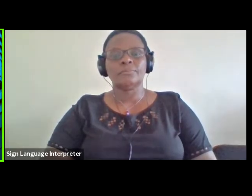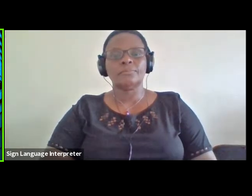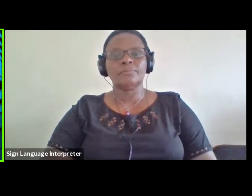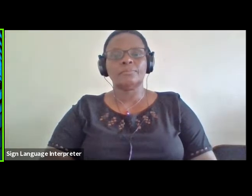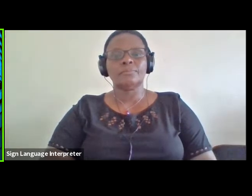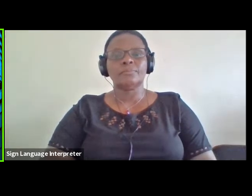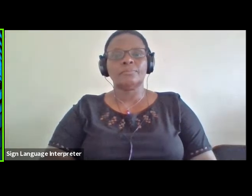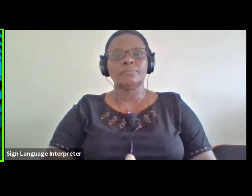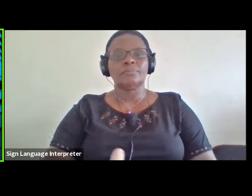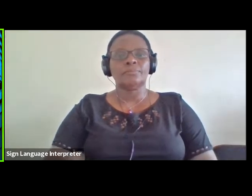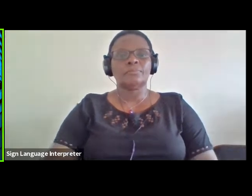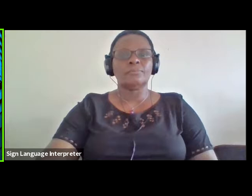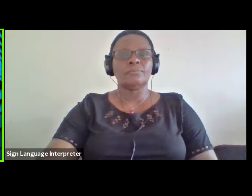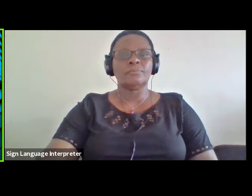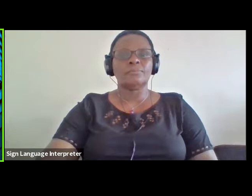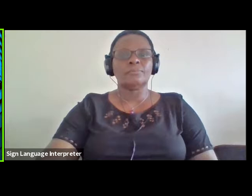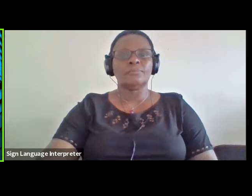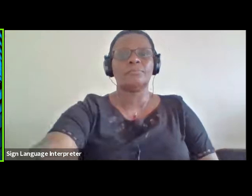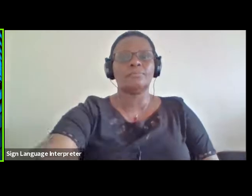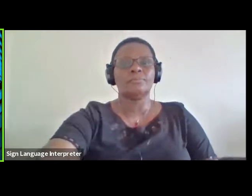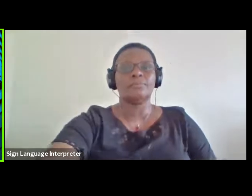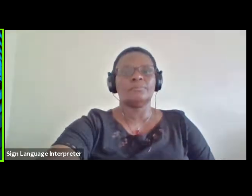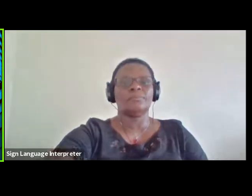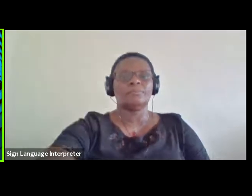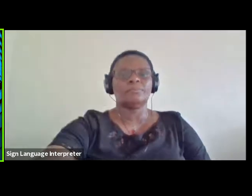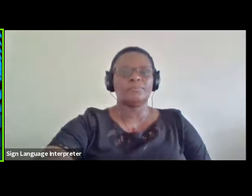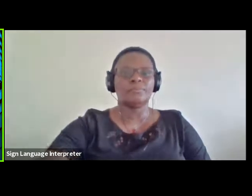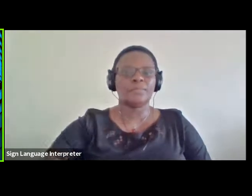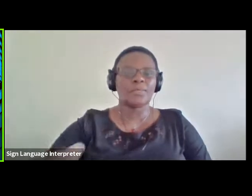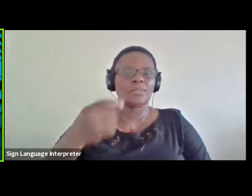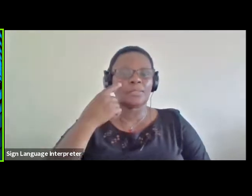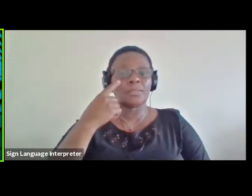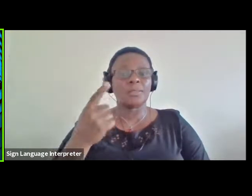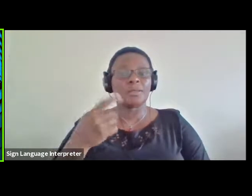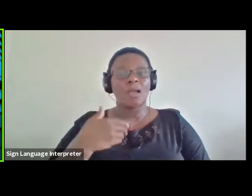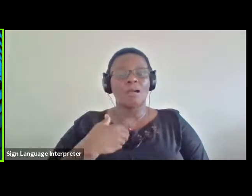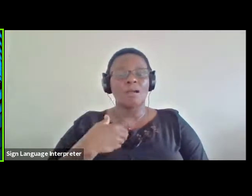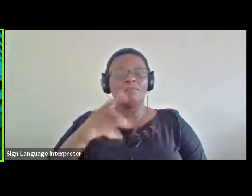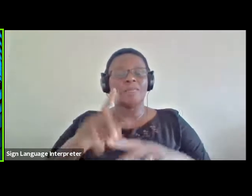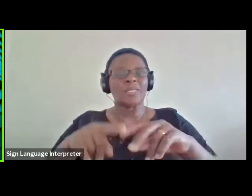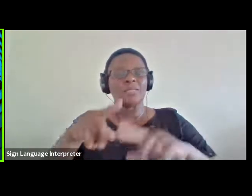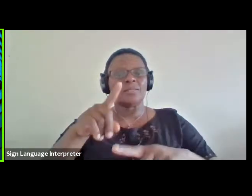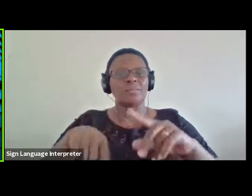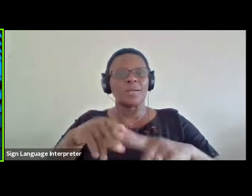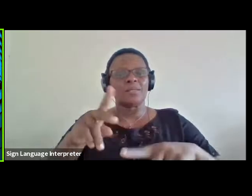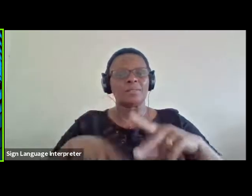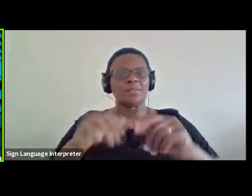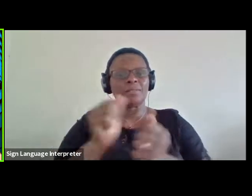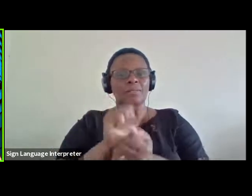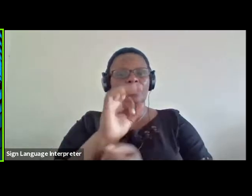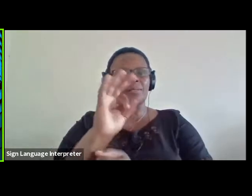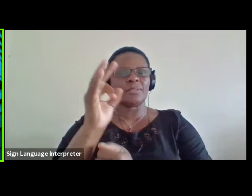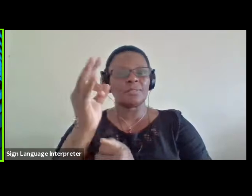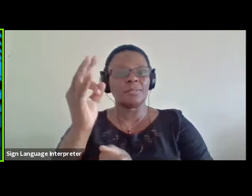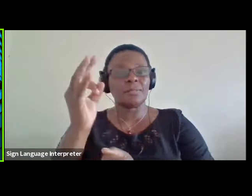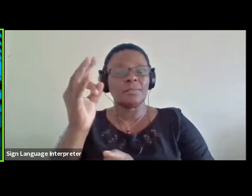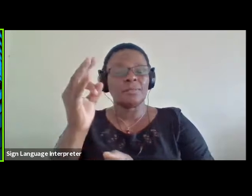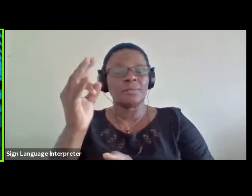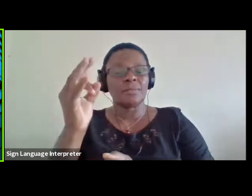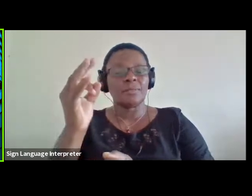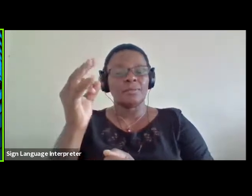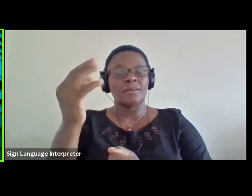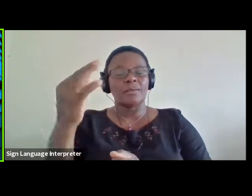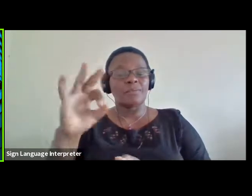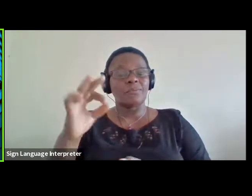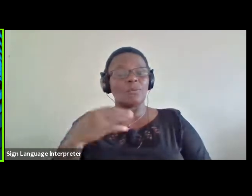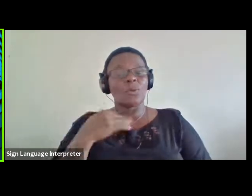I can see that we have 13 participants. If you have any questions at all or would like to engage in this conversation, I think a part of this, or